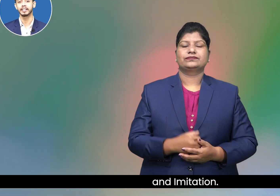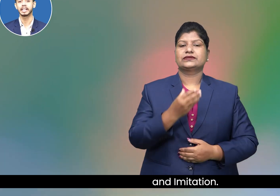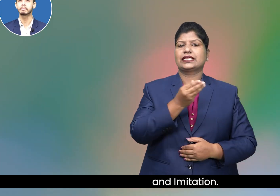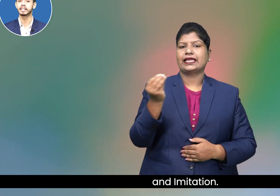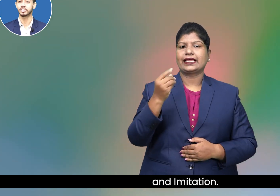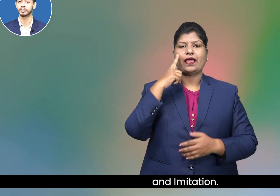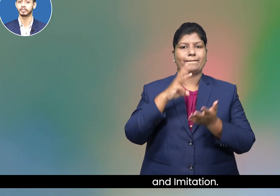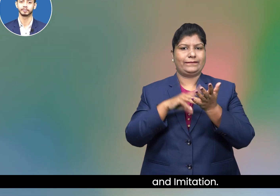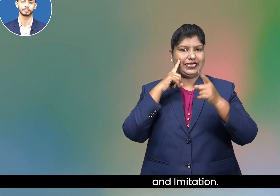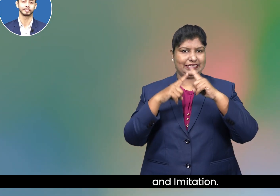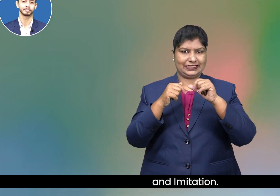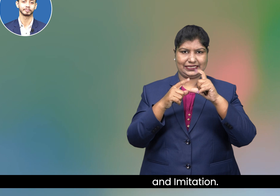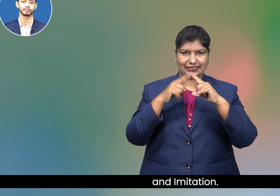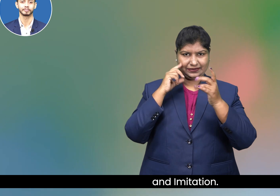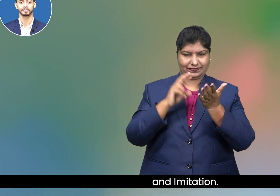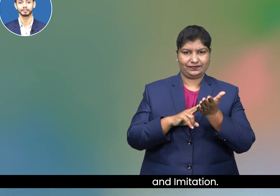and imitation.